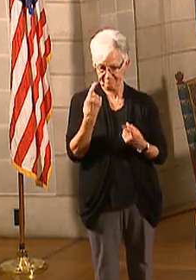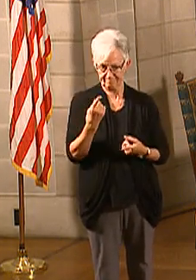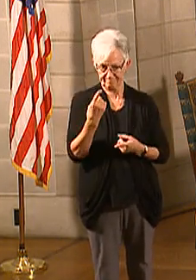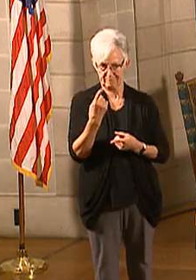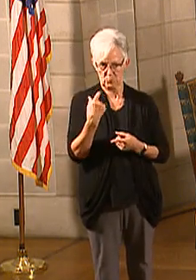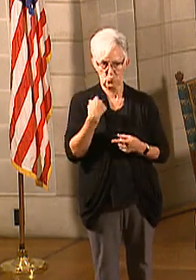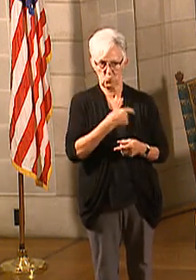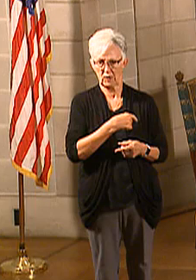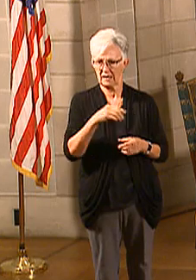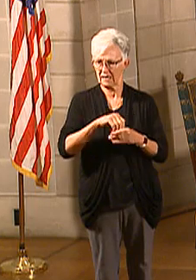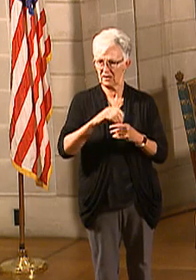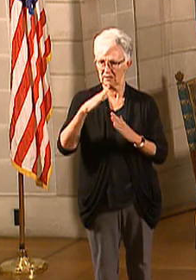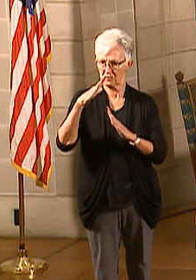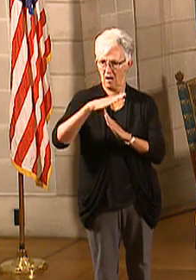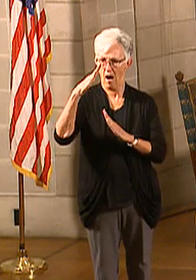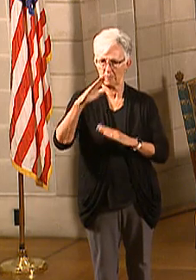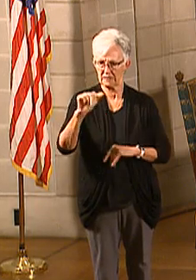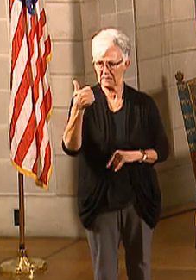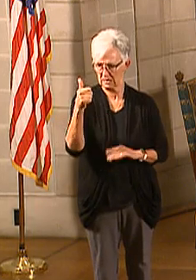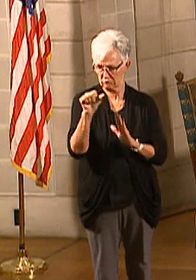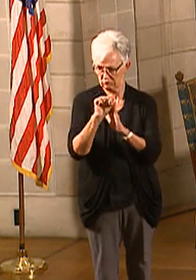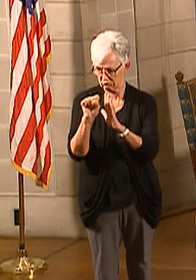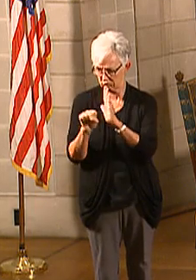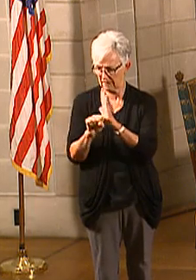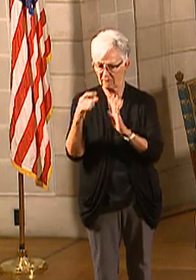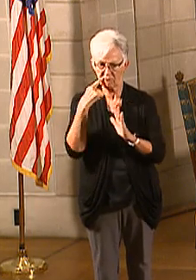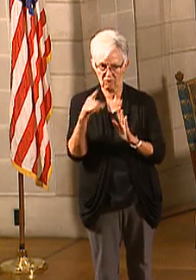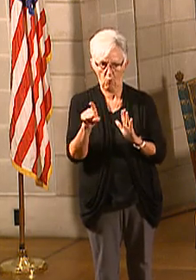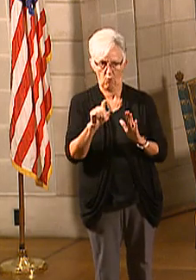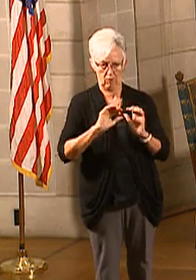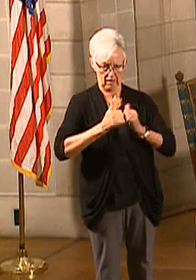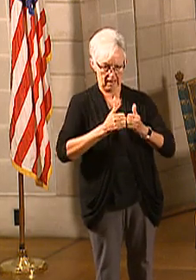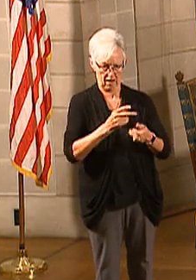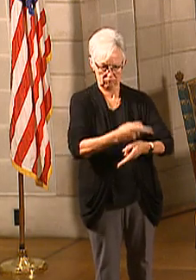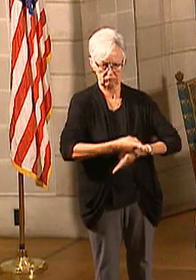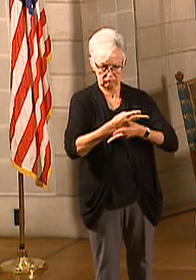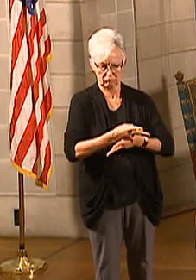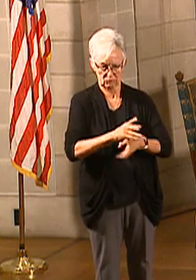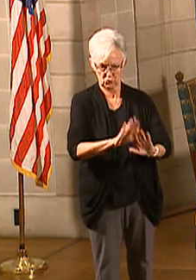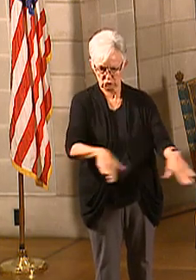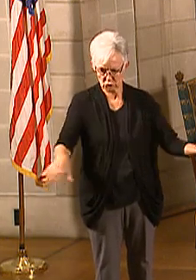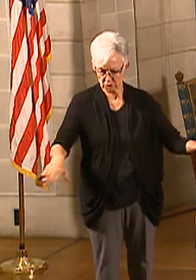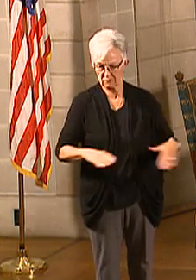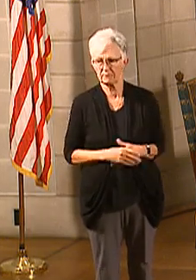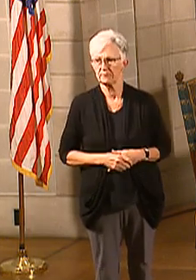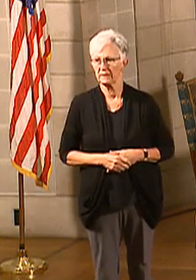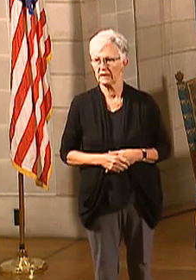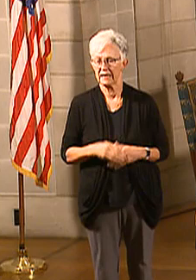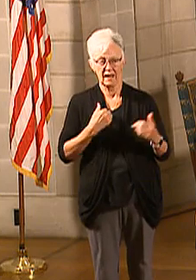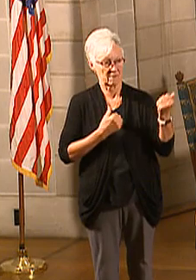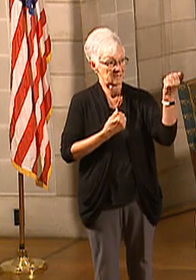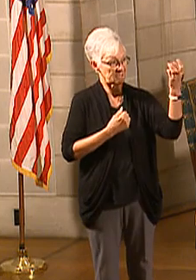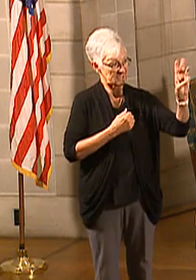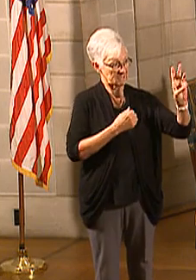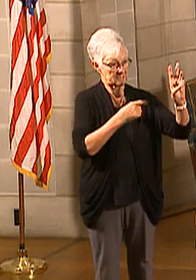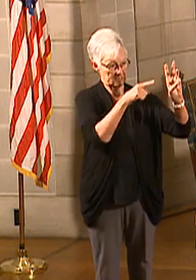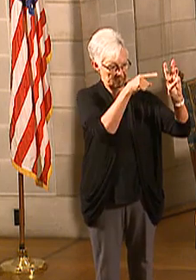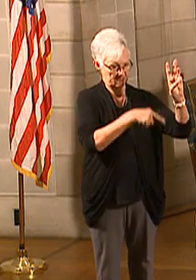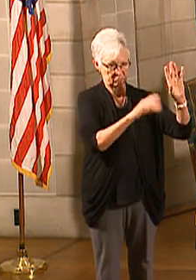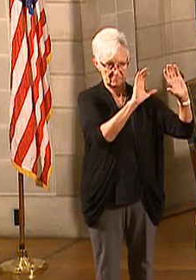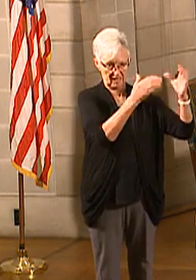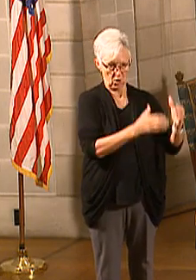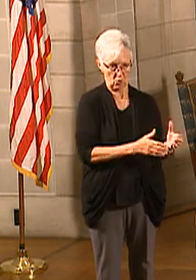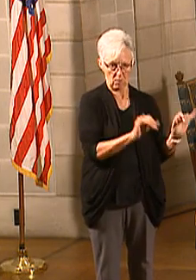10. In fact, we have improved in 13 of the 16 categories, and